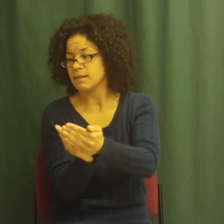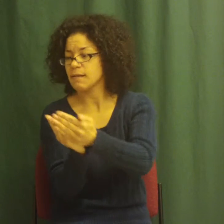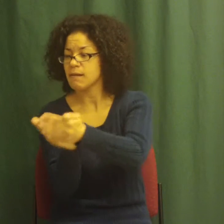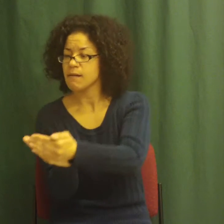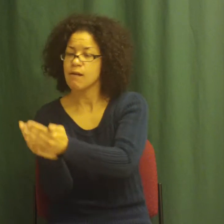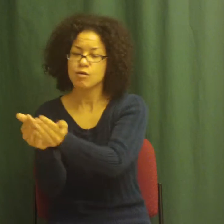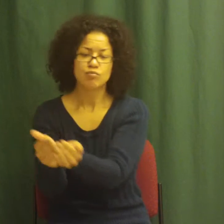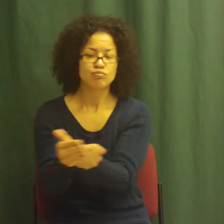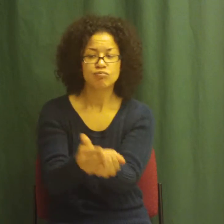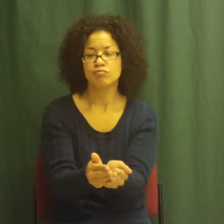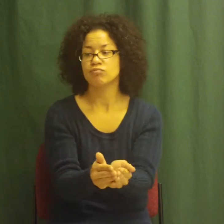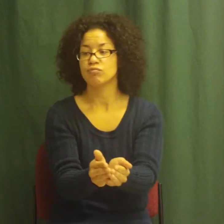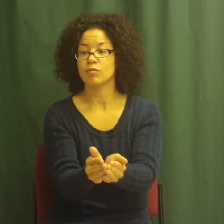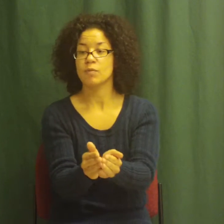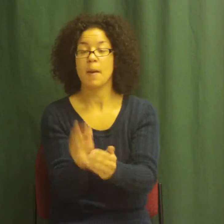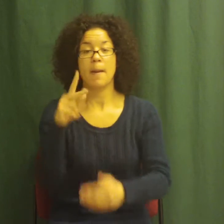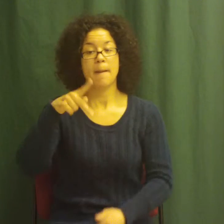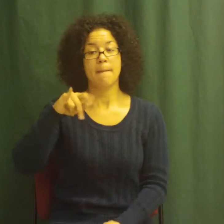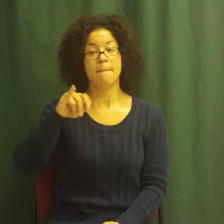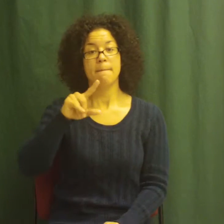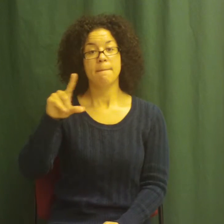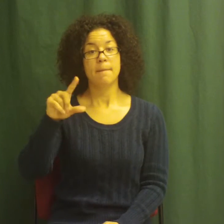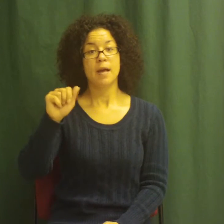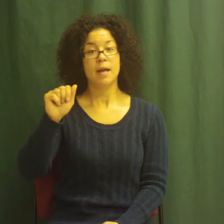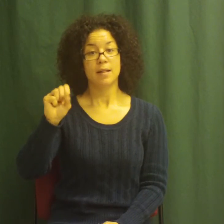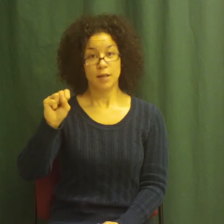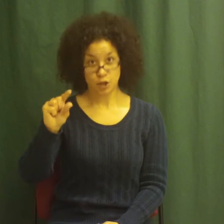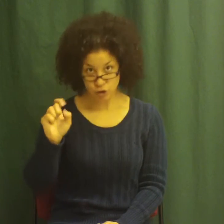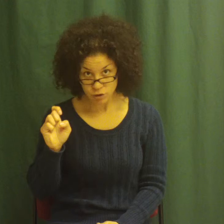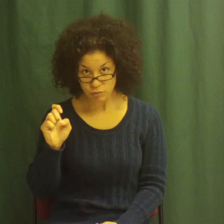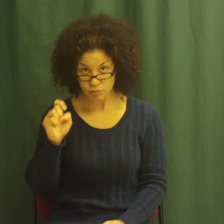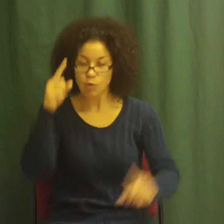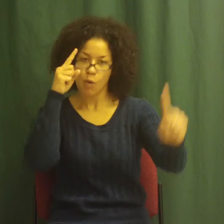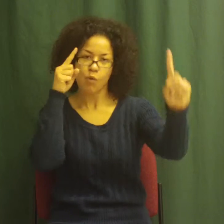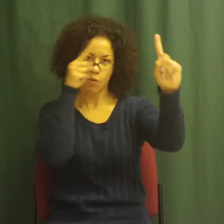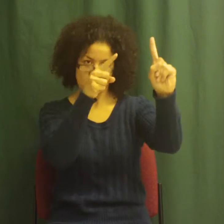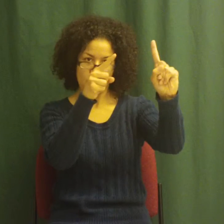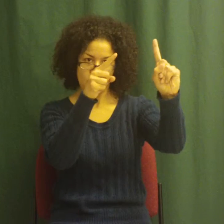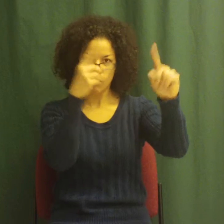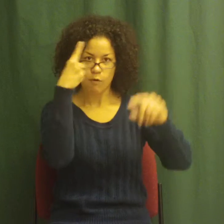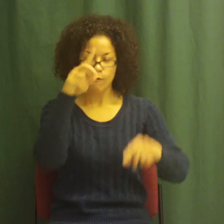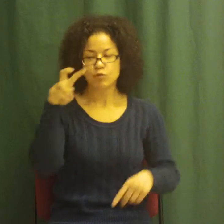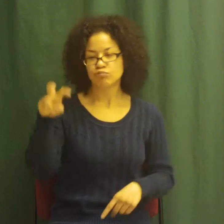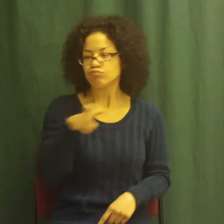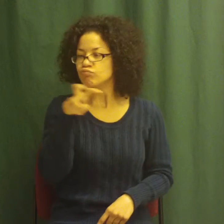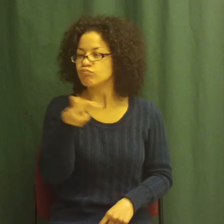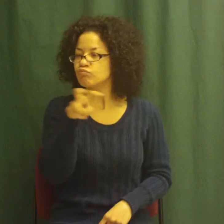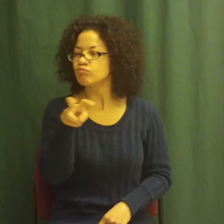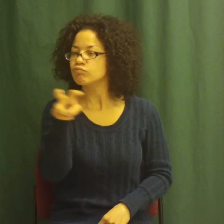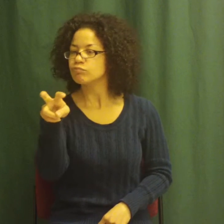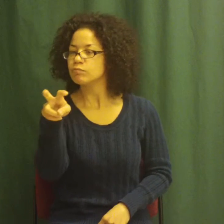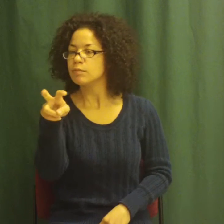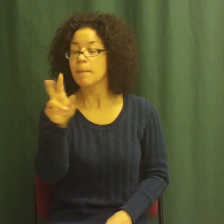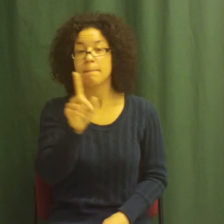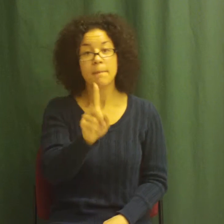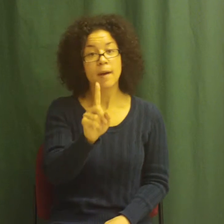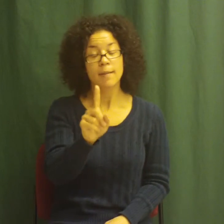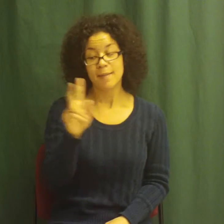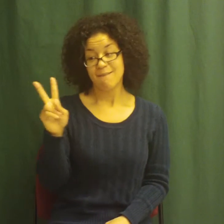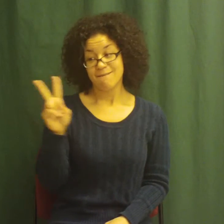one among many goals of their expeditions. The Vikings settled peacefully in many places, such as Iceland